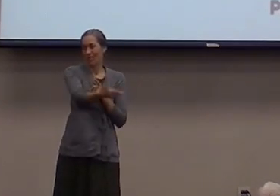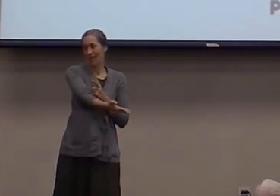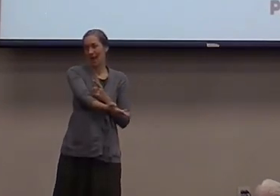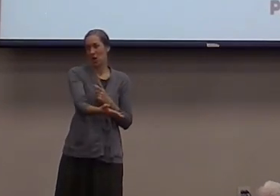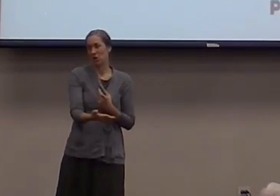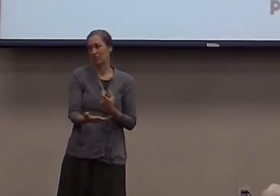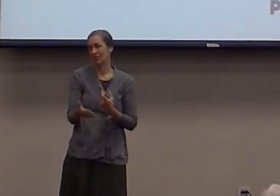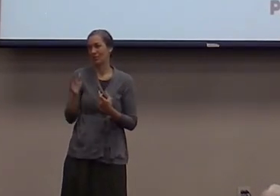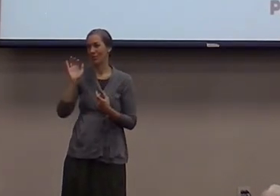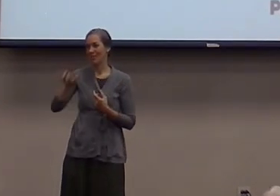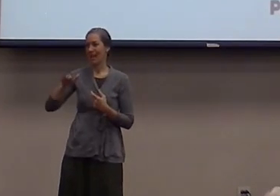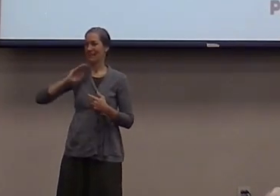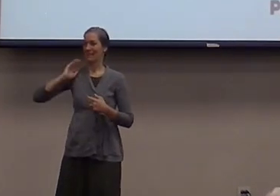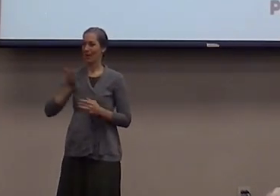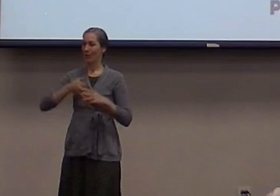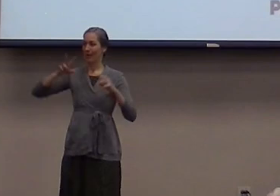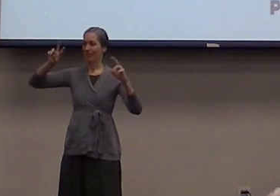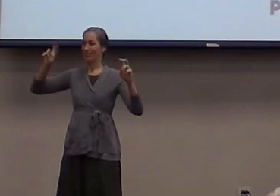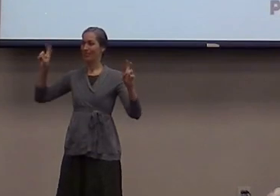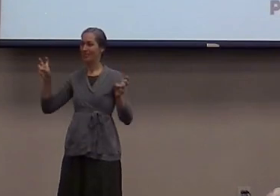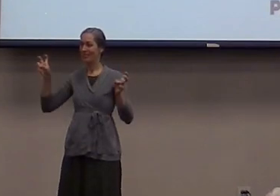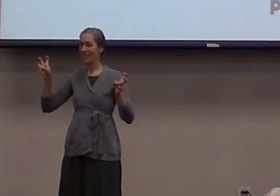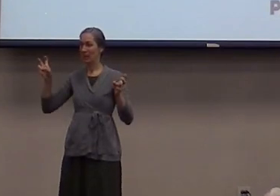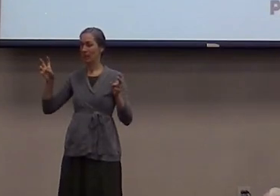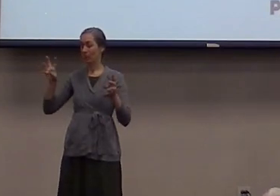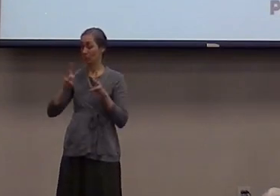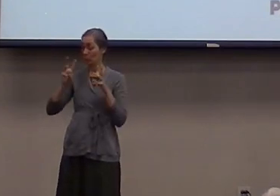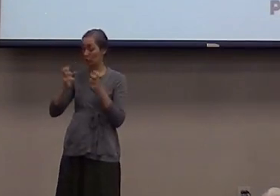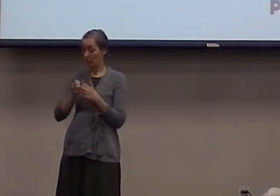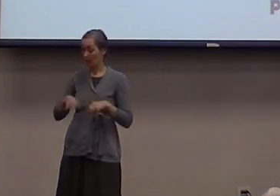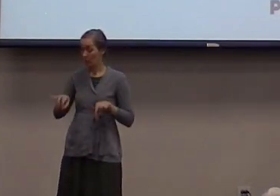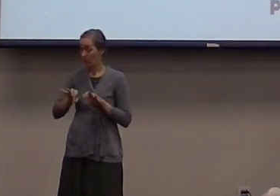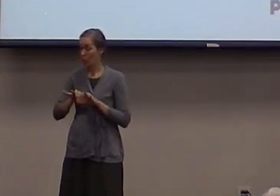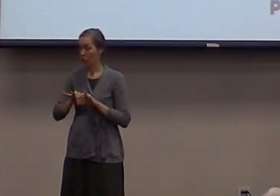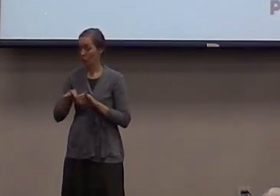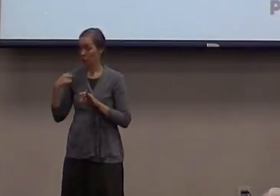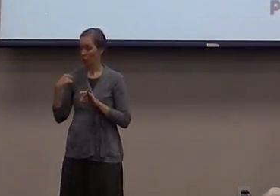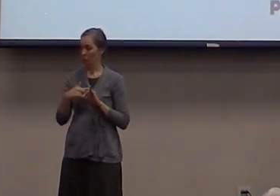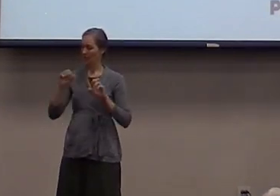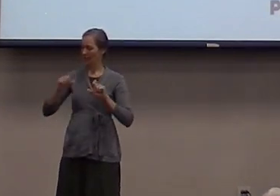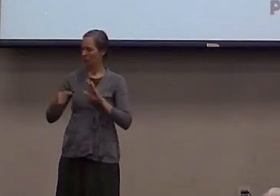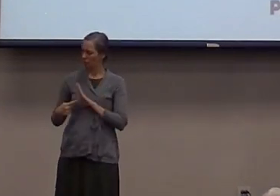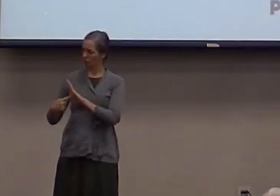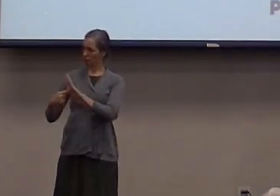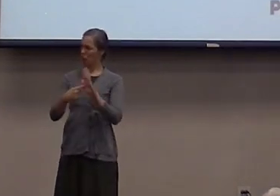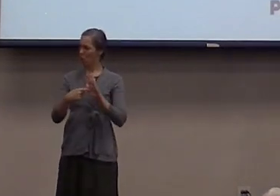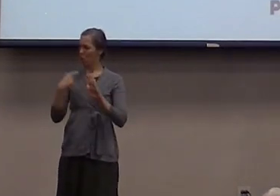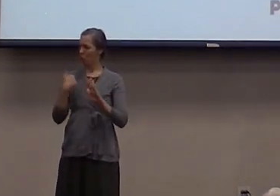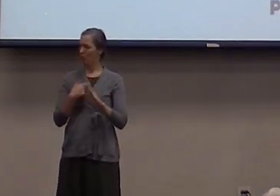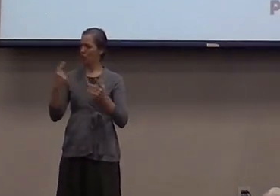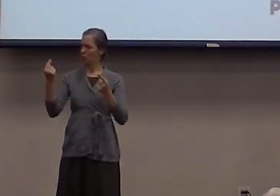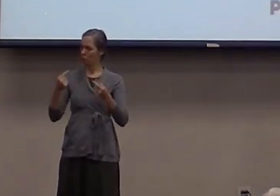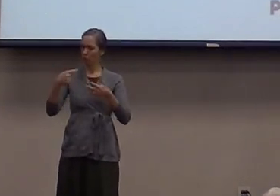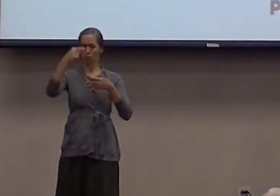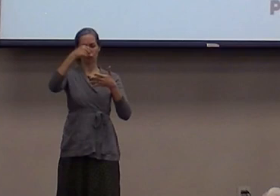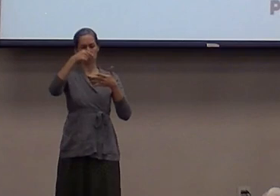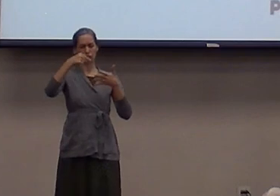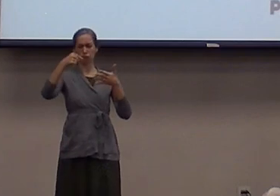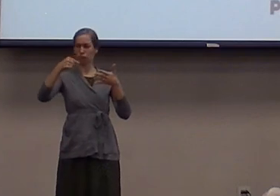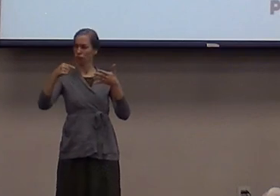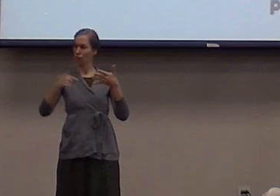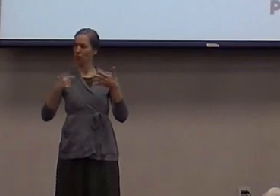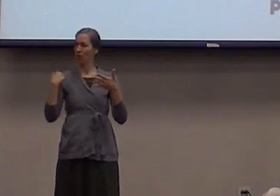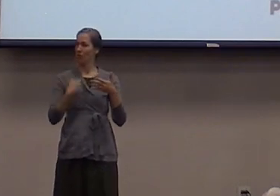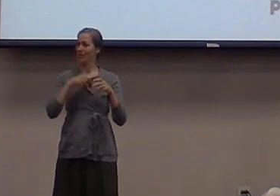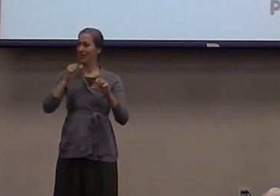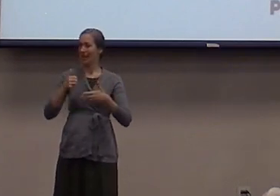It's our theme. Our workshop's important. We get to feature what we do. We get to help our alumni.